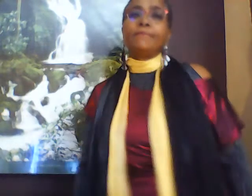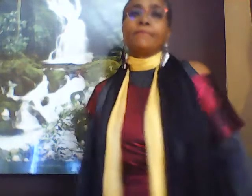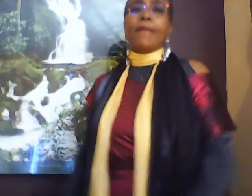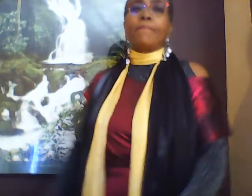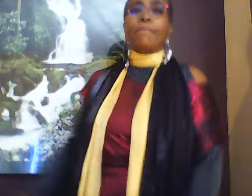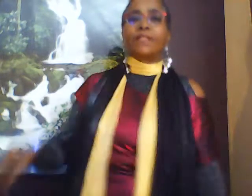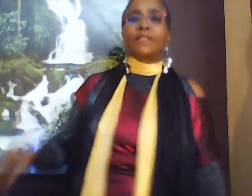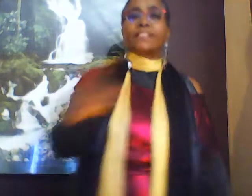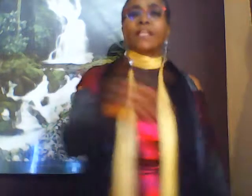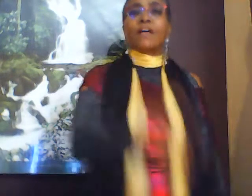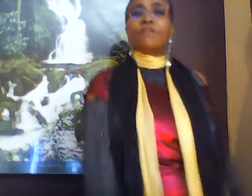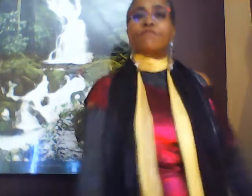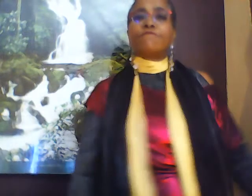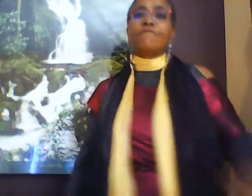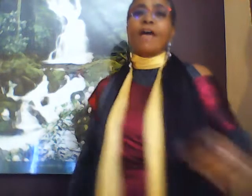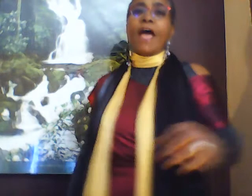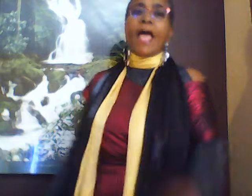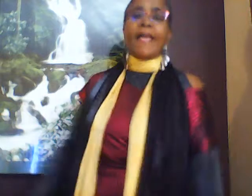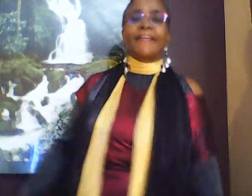Me pot san ouve.